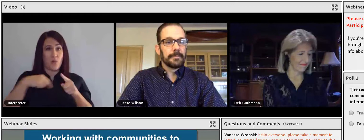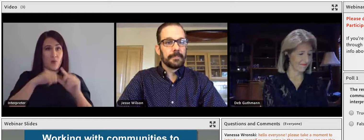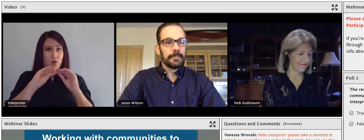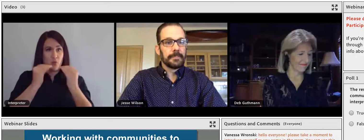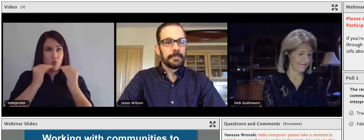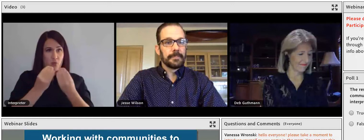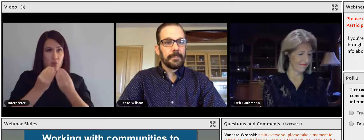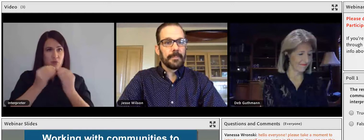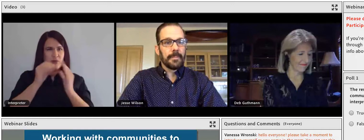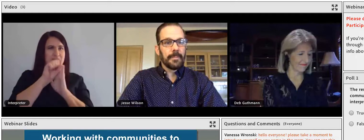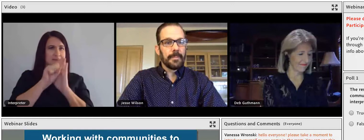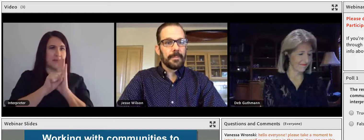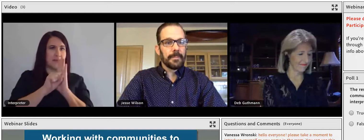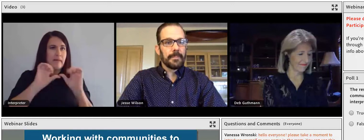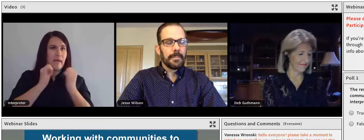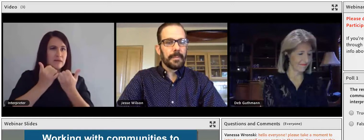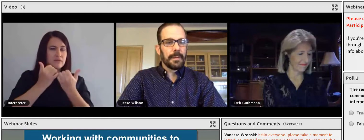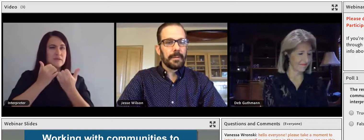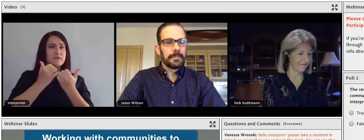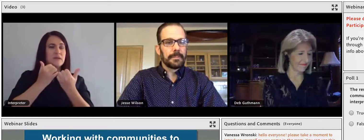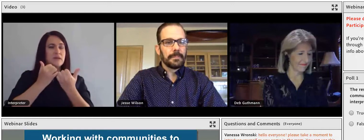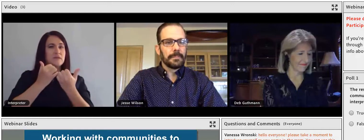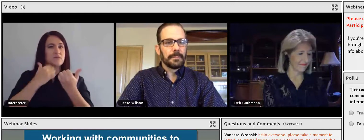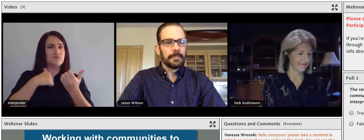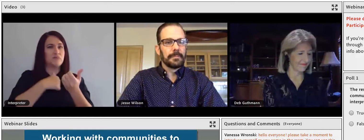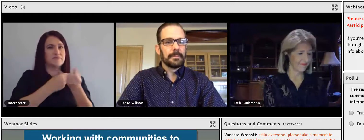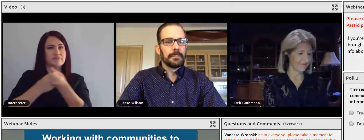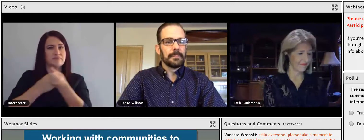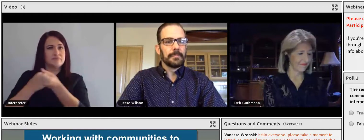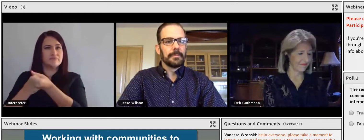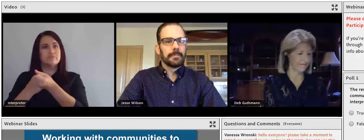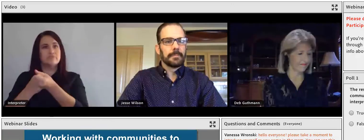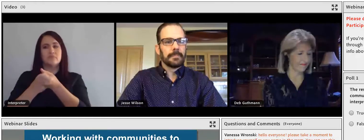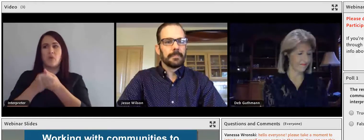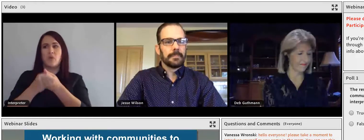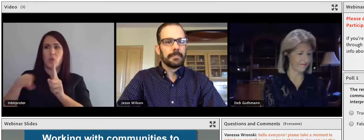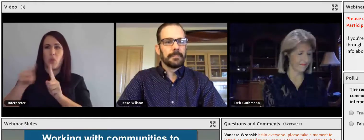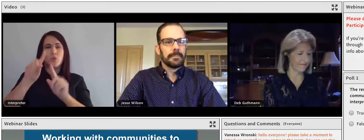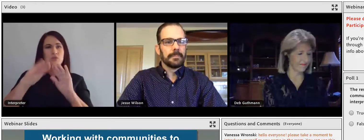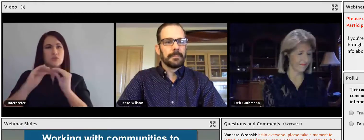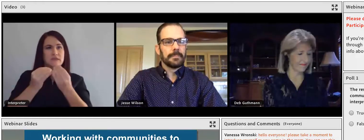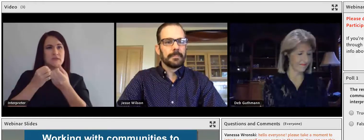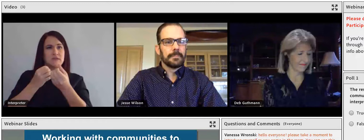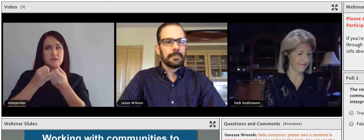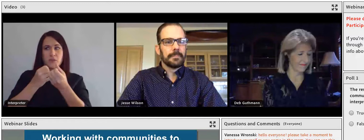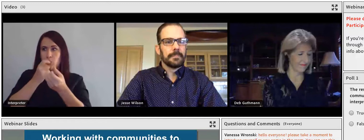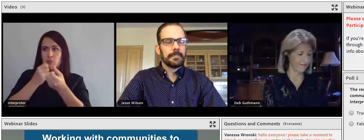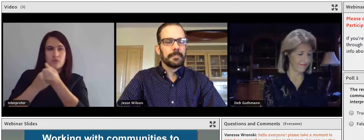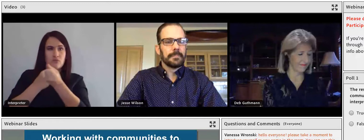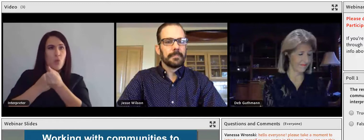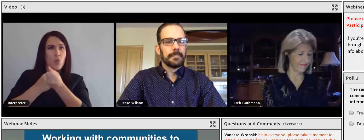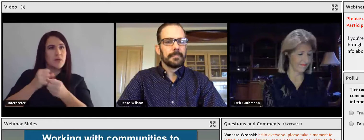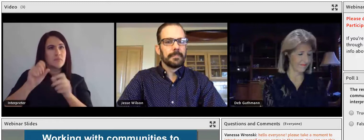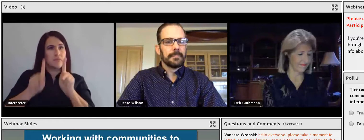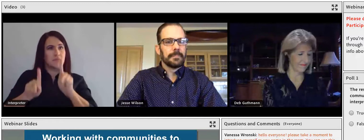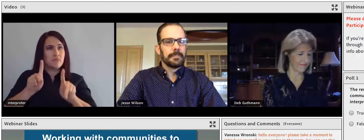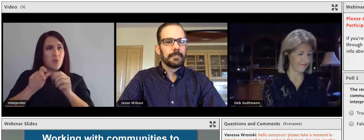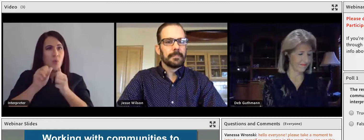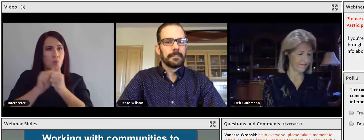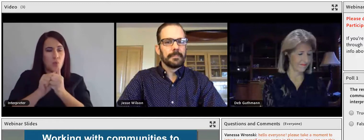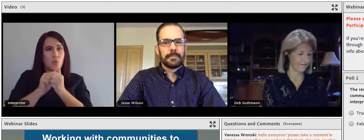state agencies that are supporting individuals with a substance use or opioid